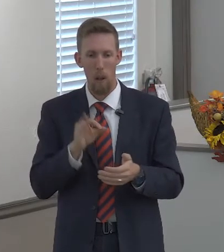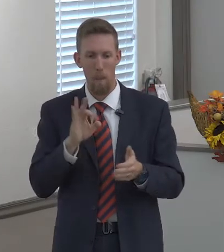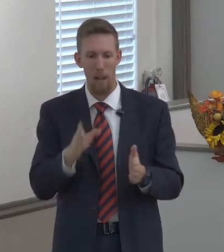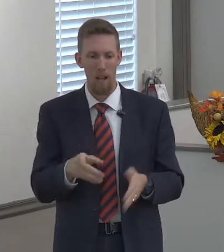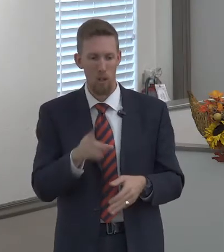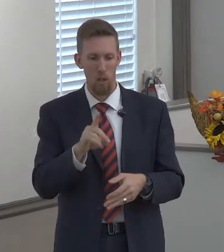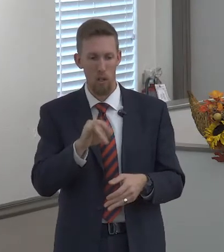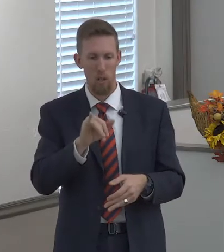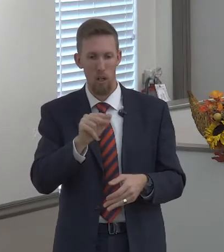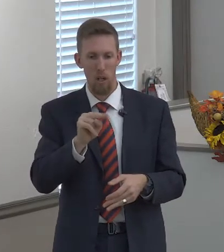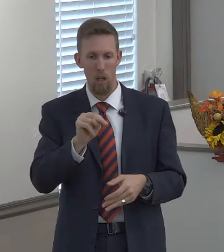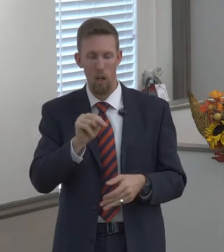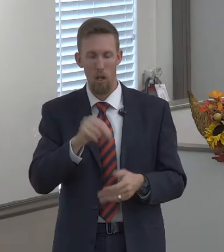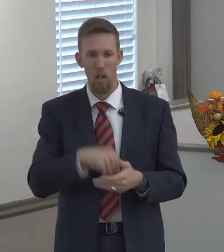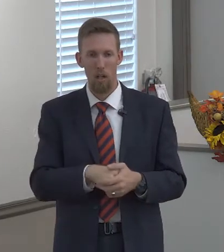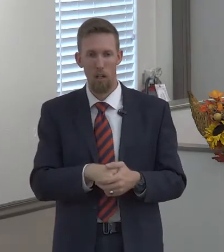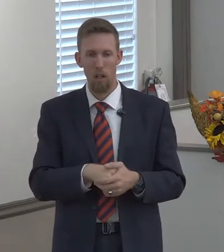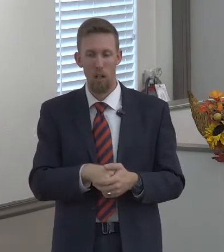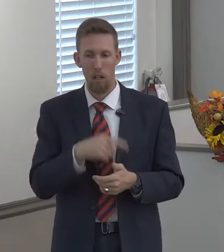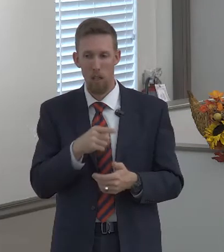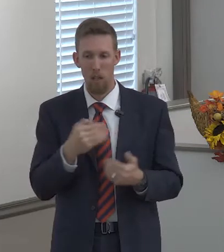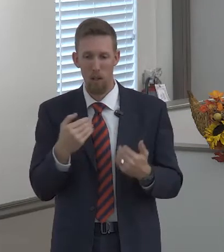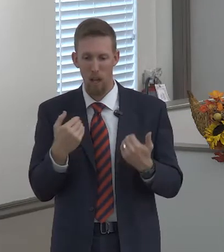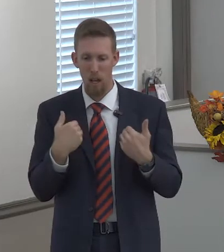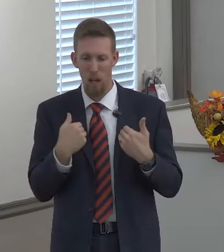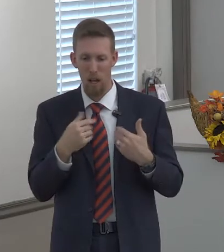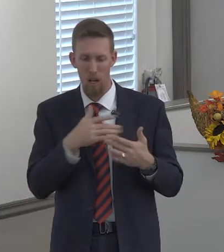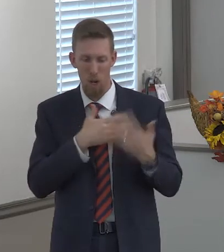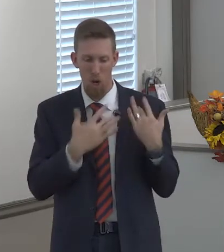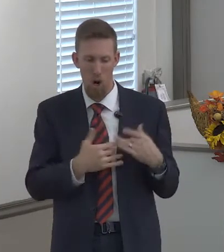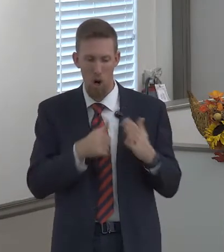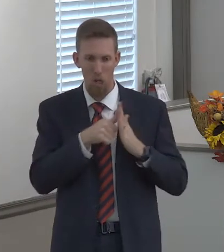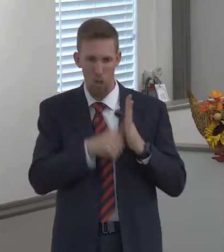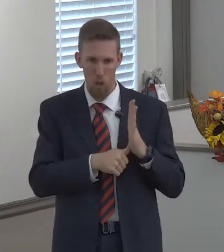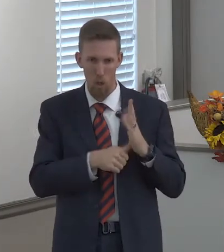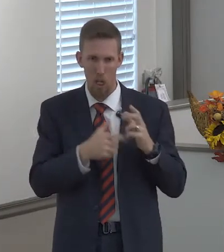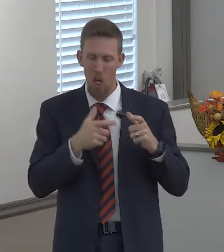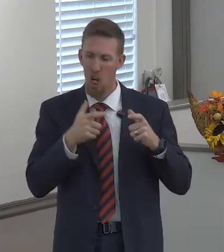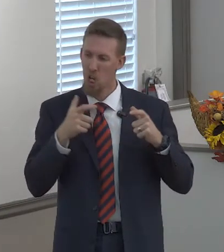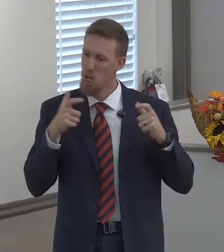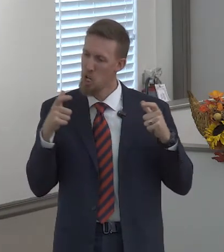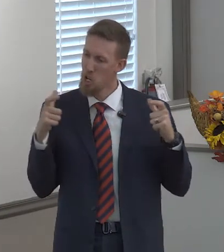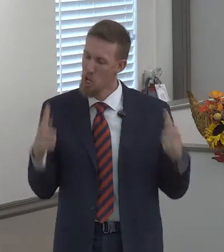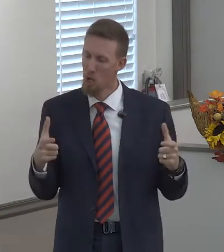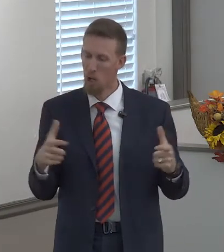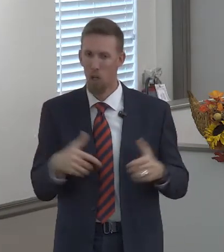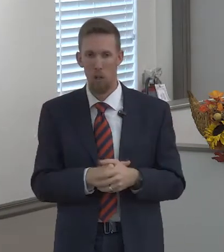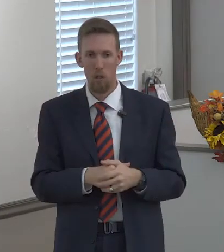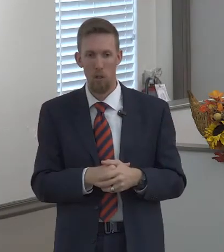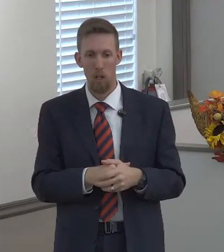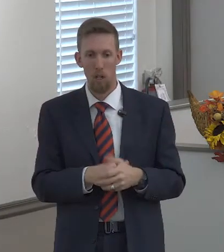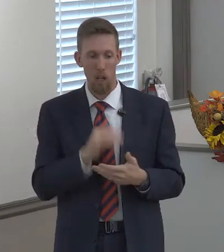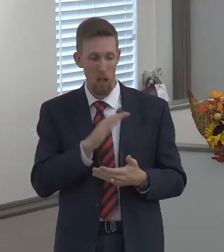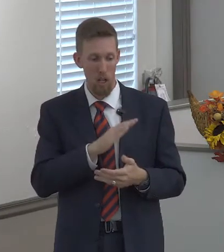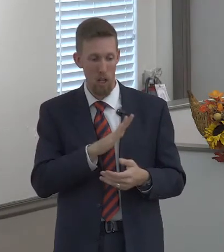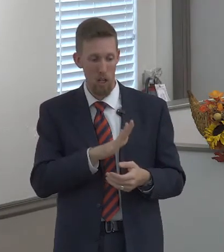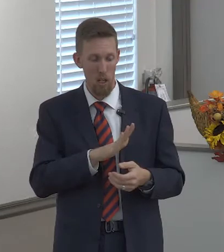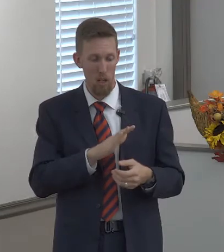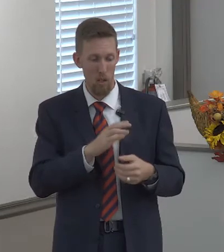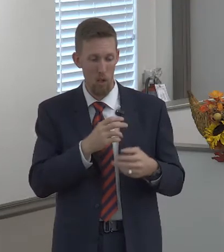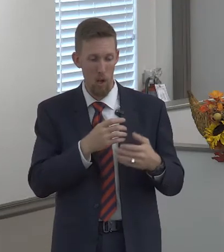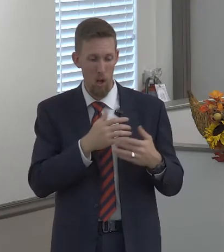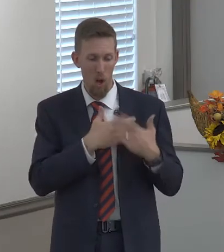My pastor, and I see that Jeff and Catherine and Josiah, it's good to have you